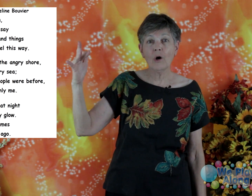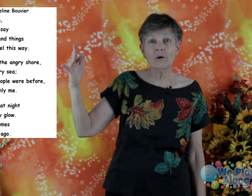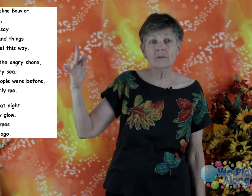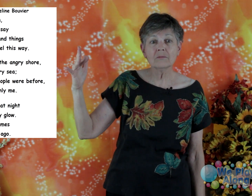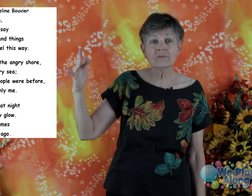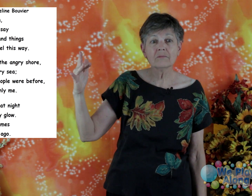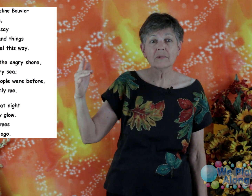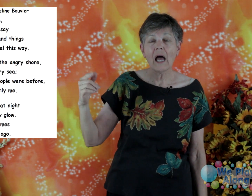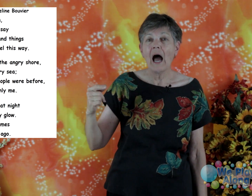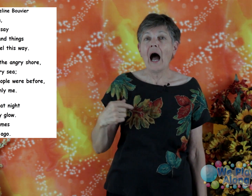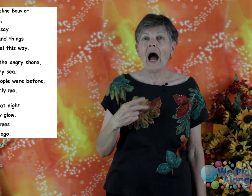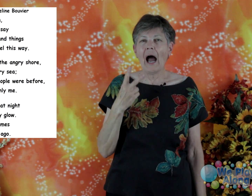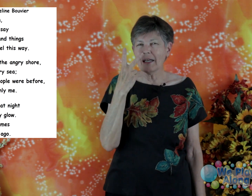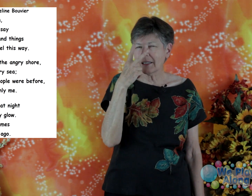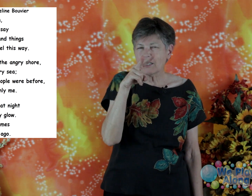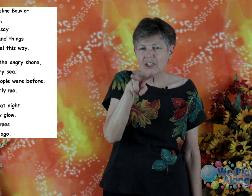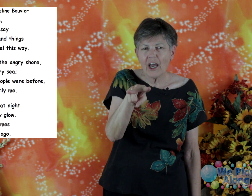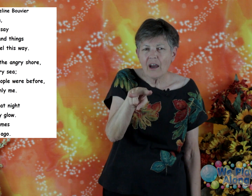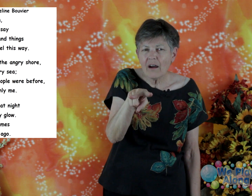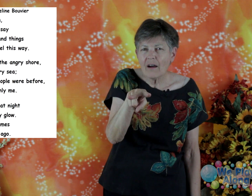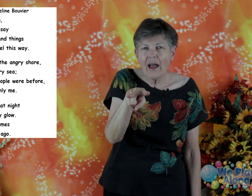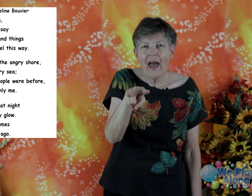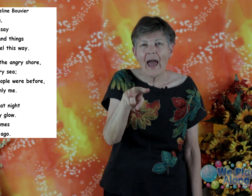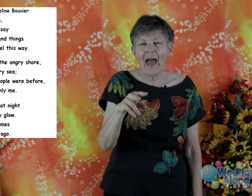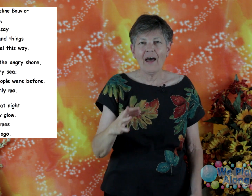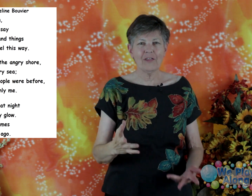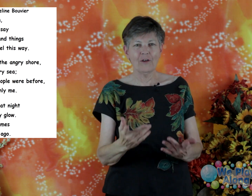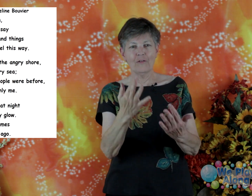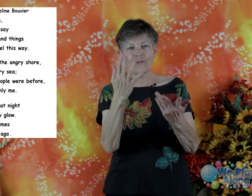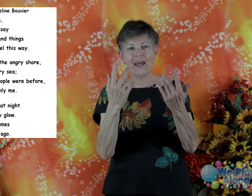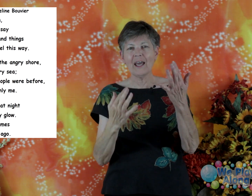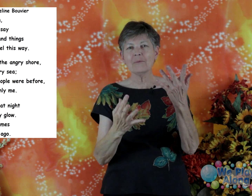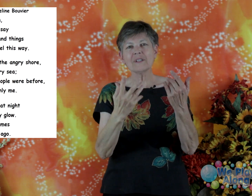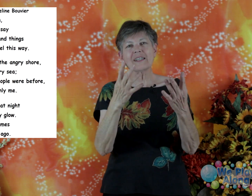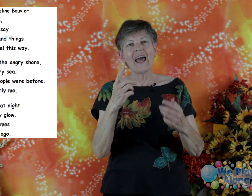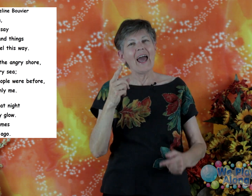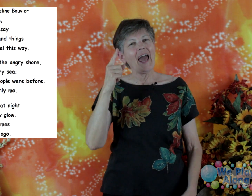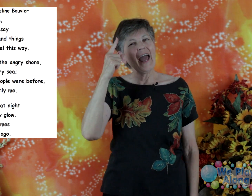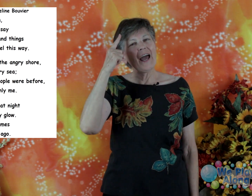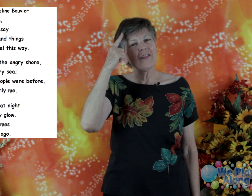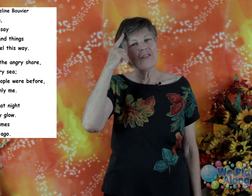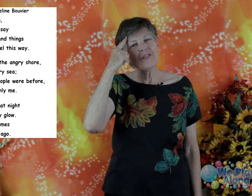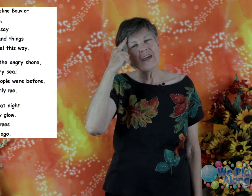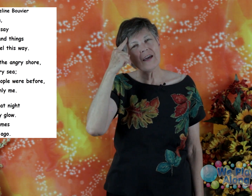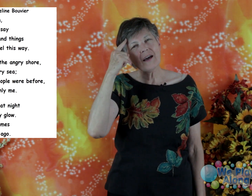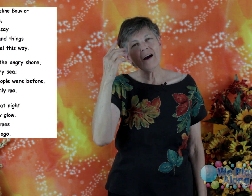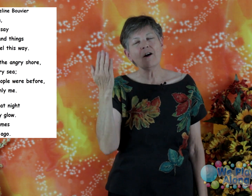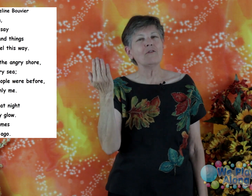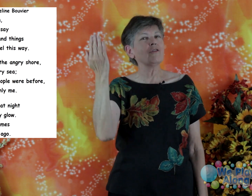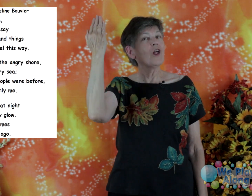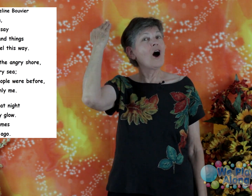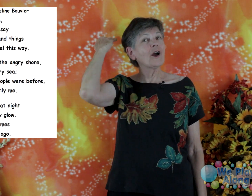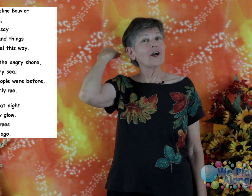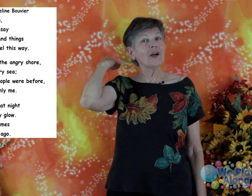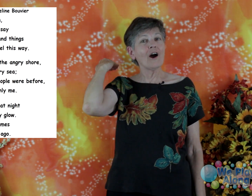glow. I stare at the flames and think of long